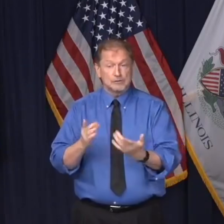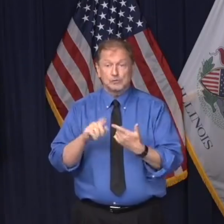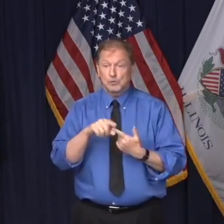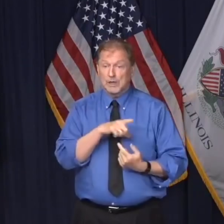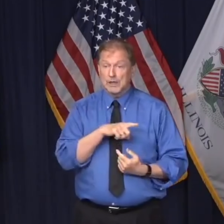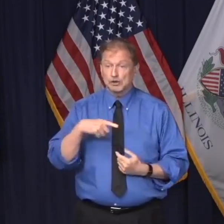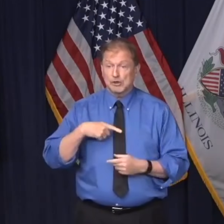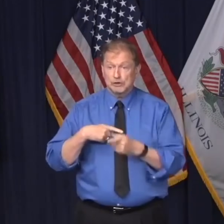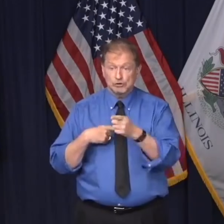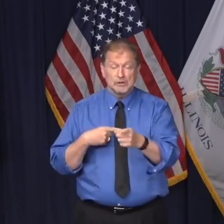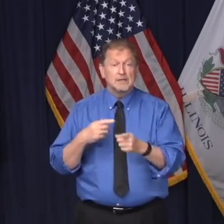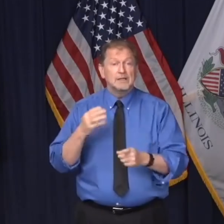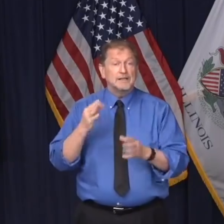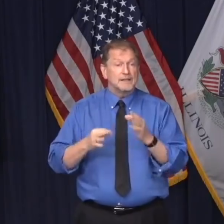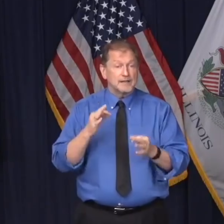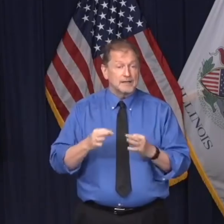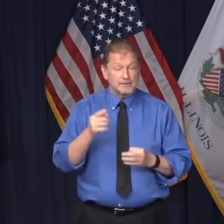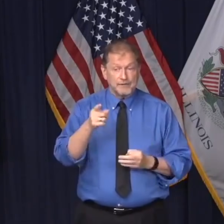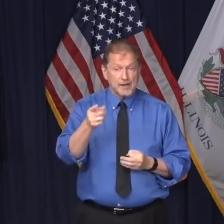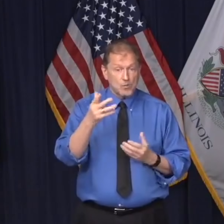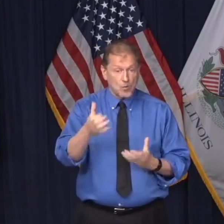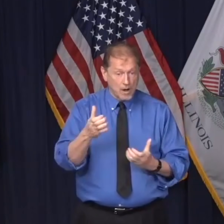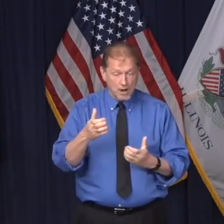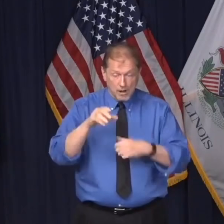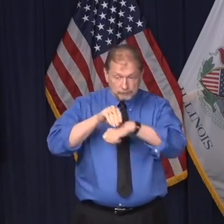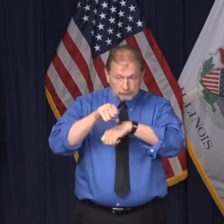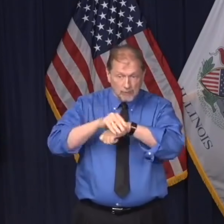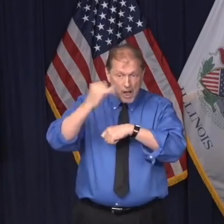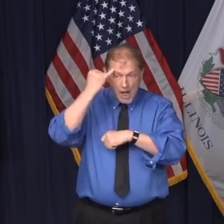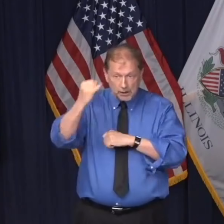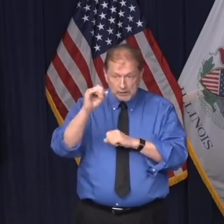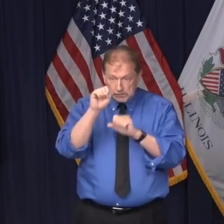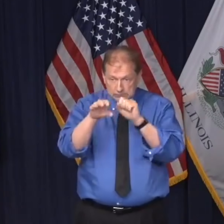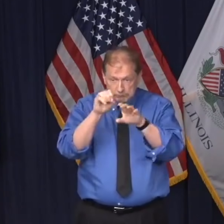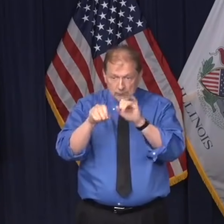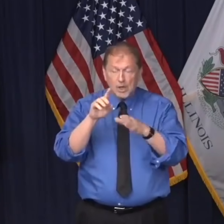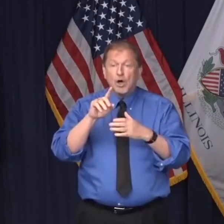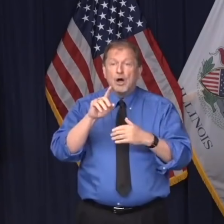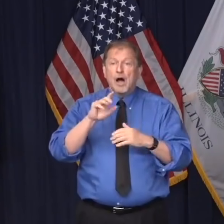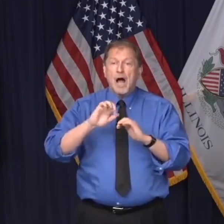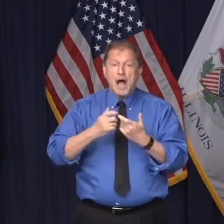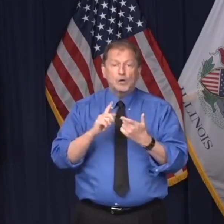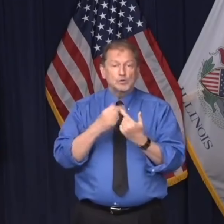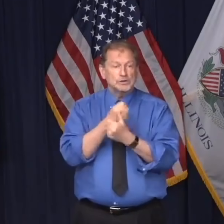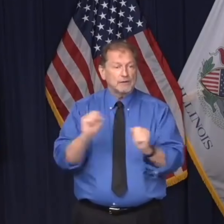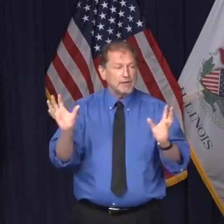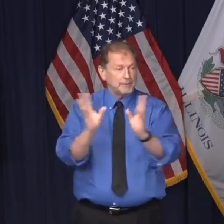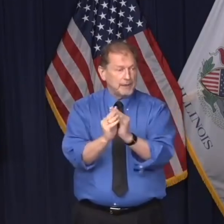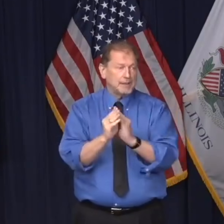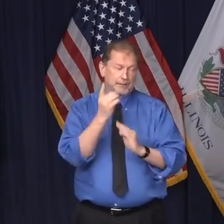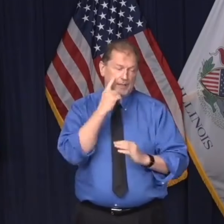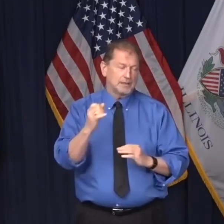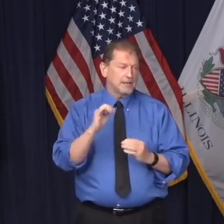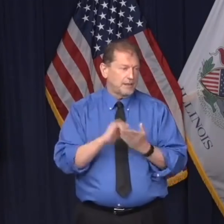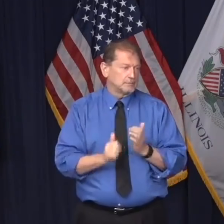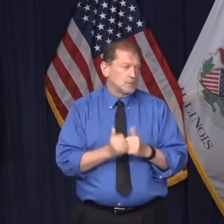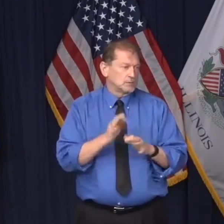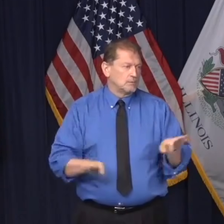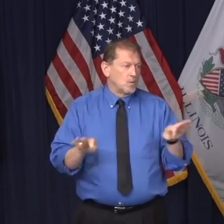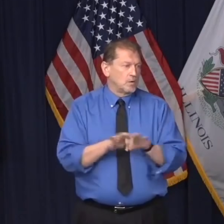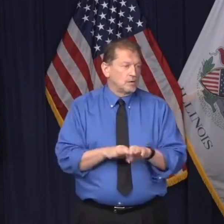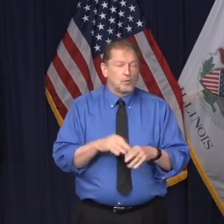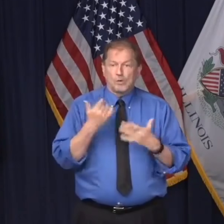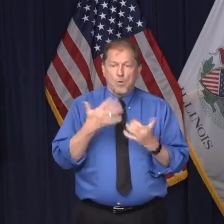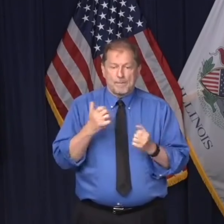legislature that if they want guidance, and I think they will want guidance, about how to do it safely, because that's the most important thing. We just don't want anybody